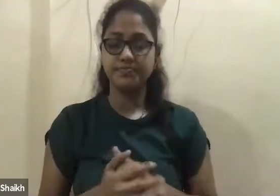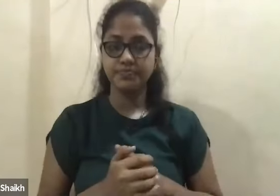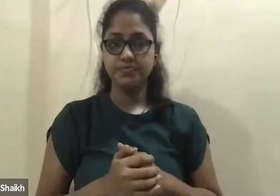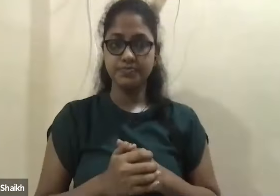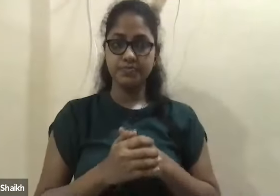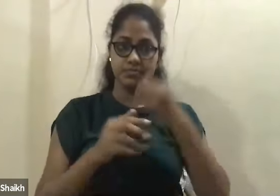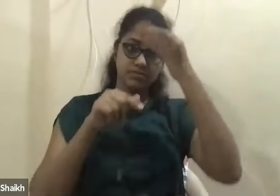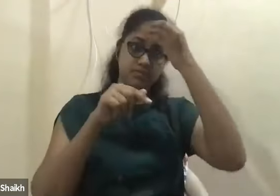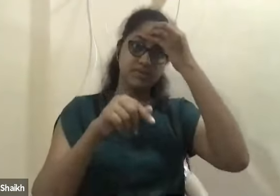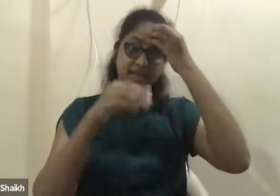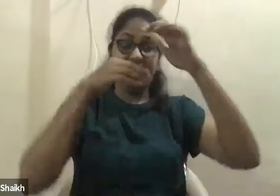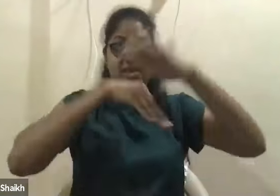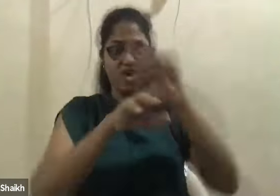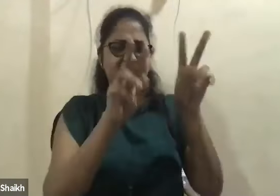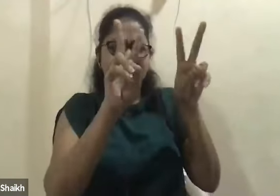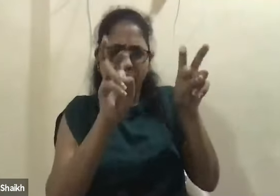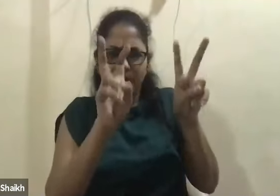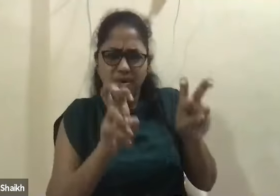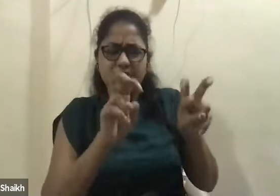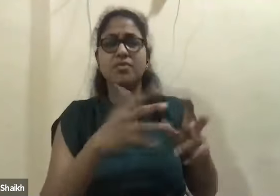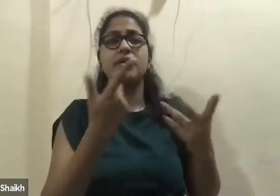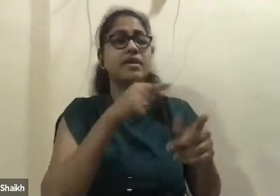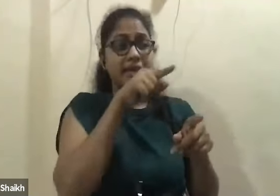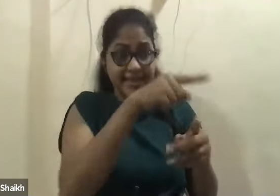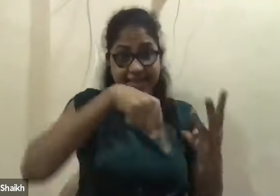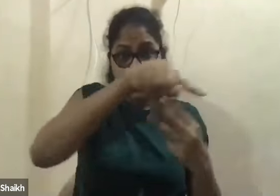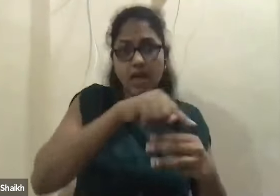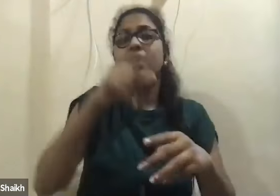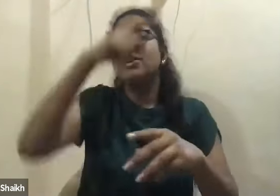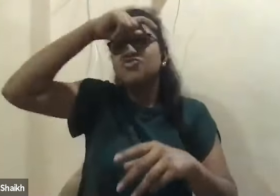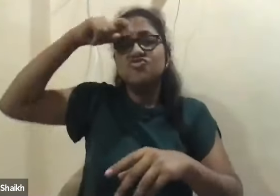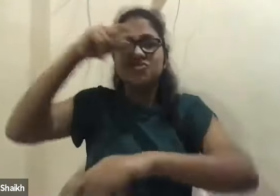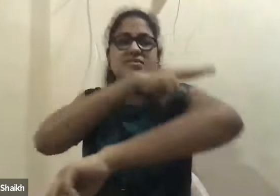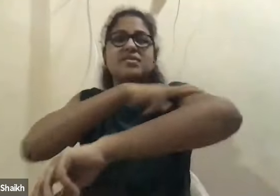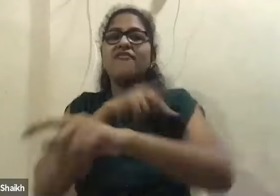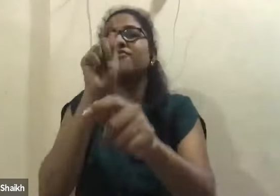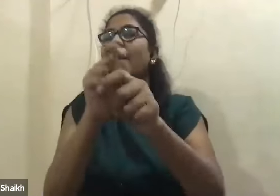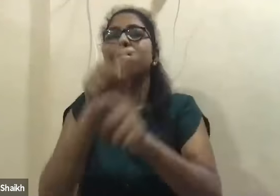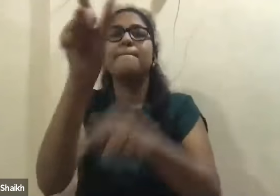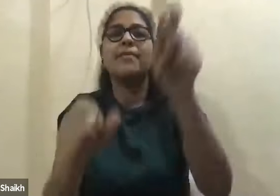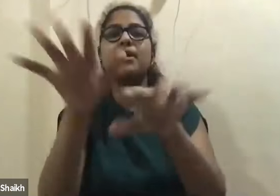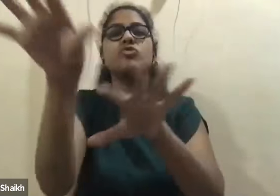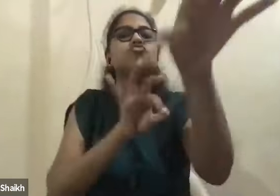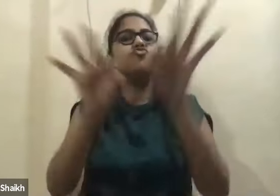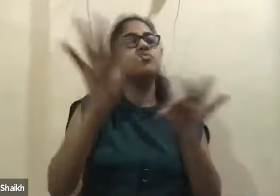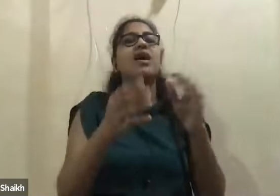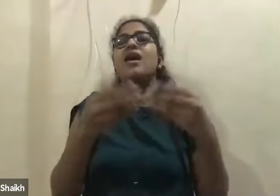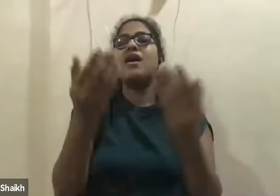categorically reads, they can appoint employees. The trustees can actually appoint employees. They